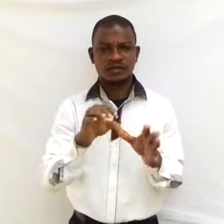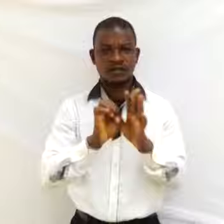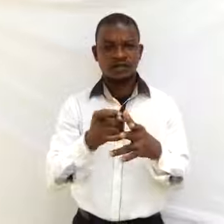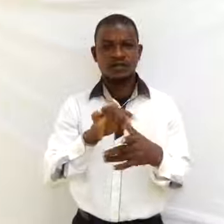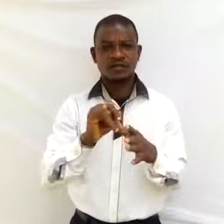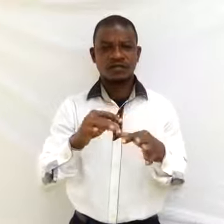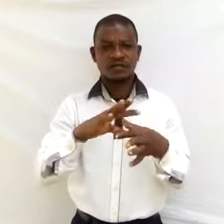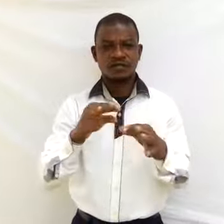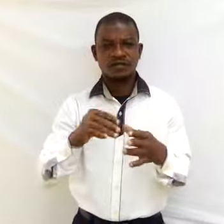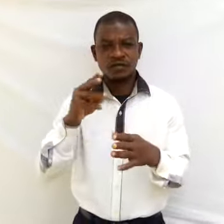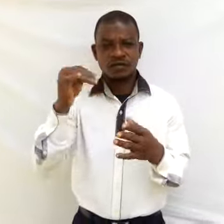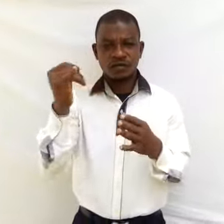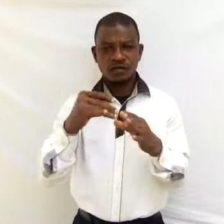process of condensation?